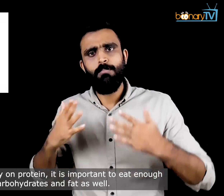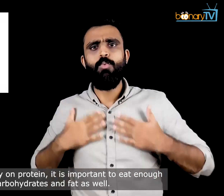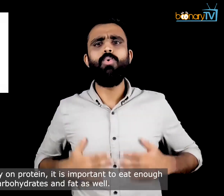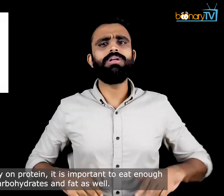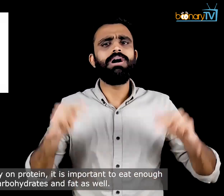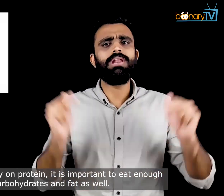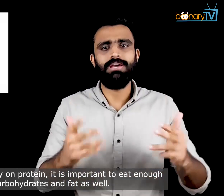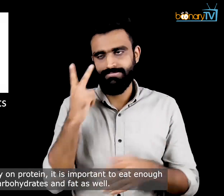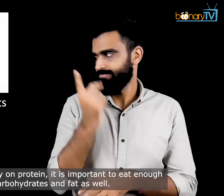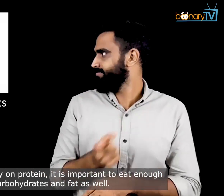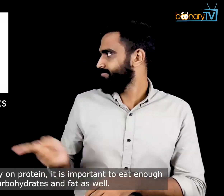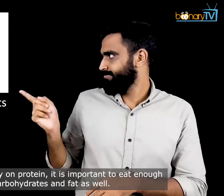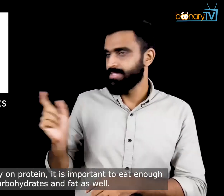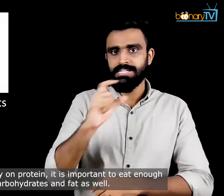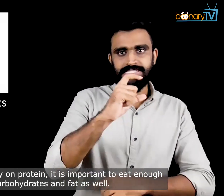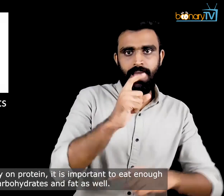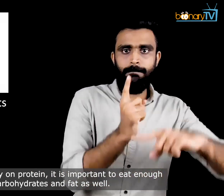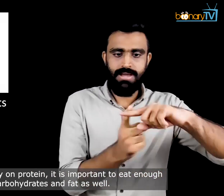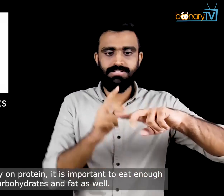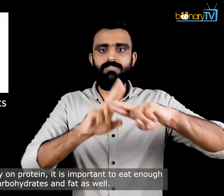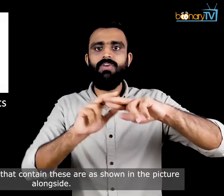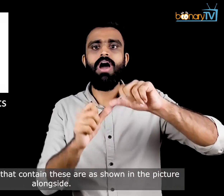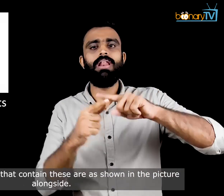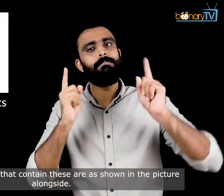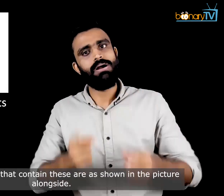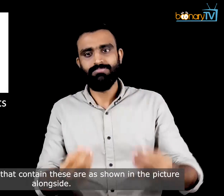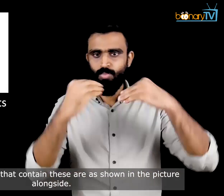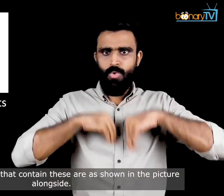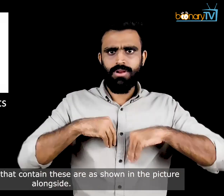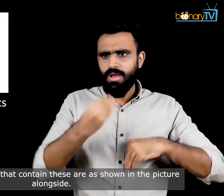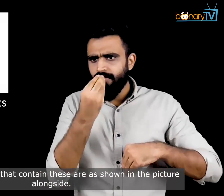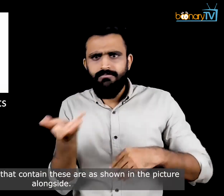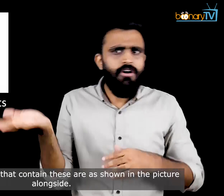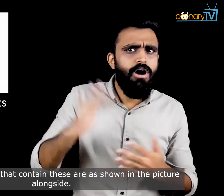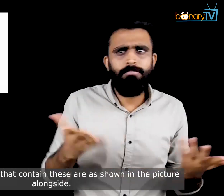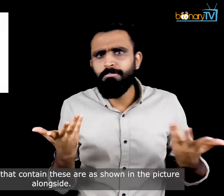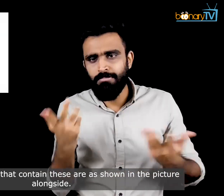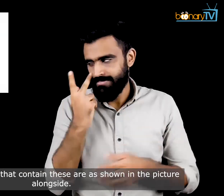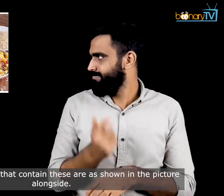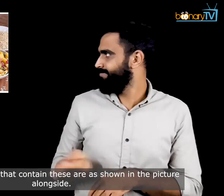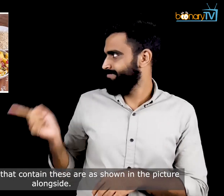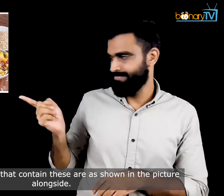carbohydrates carbohydrates and fat as well some of the foods that contain these are shown in the picture alongside